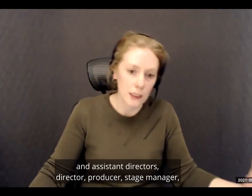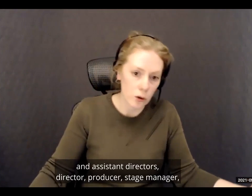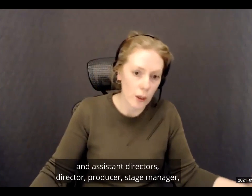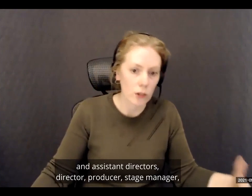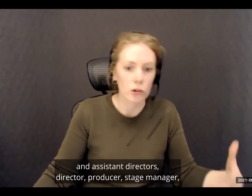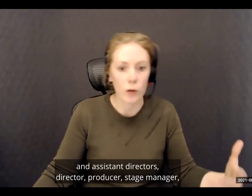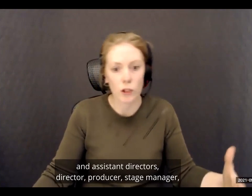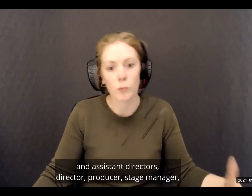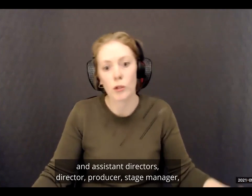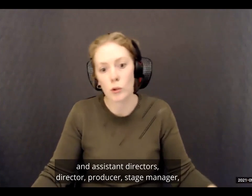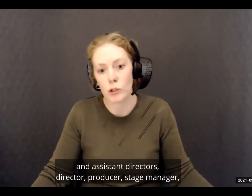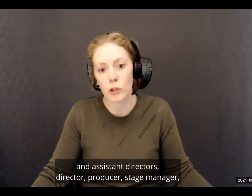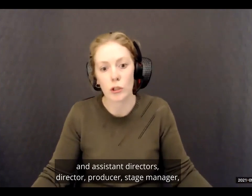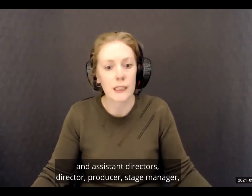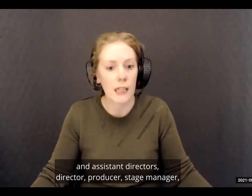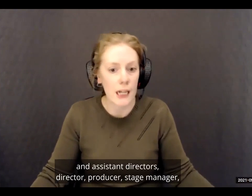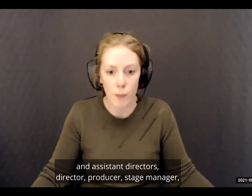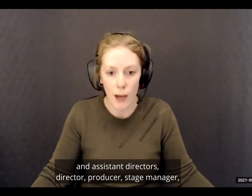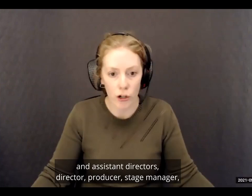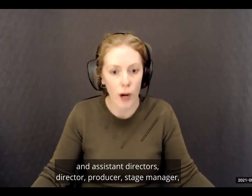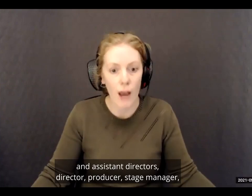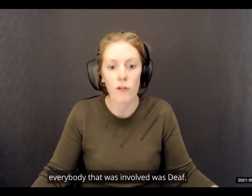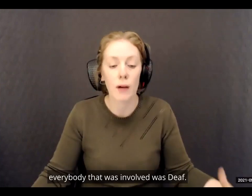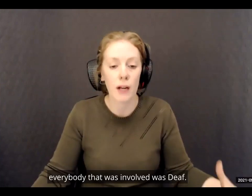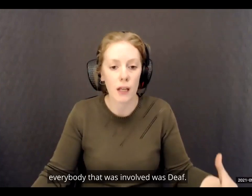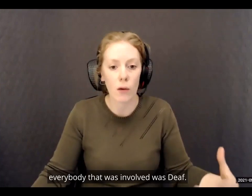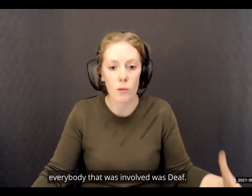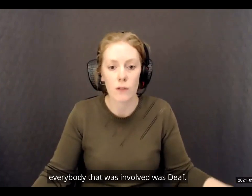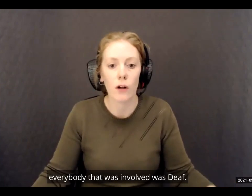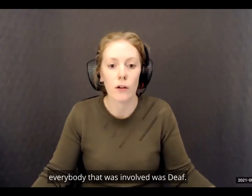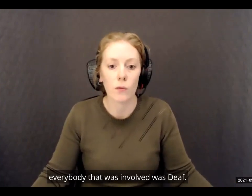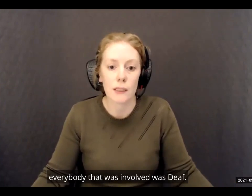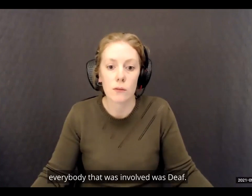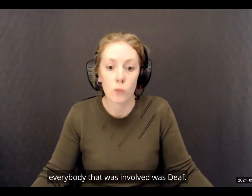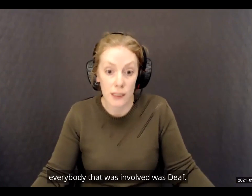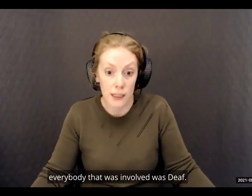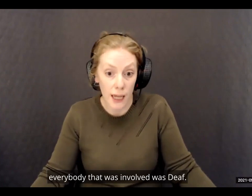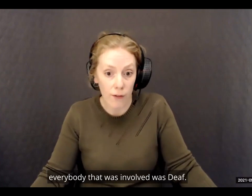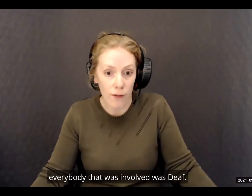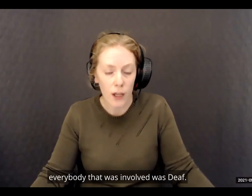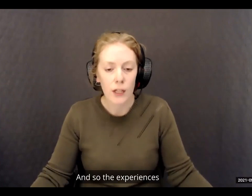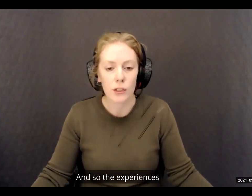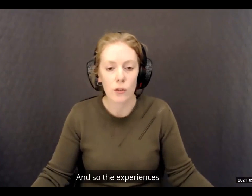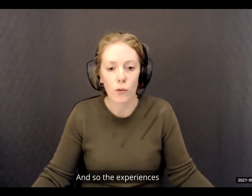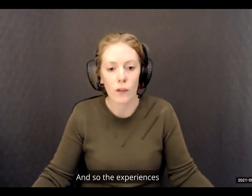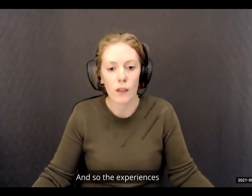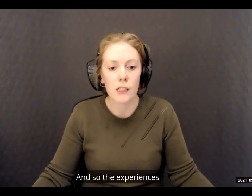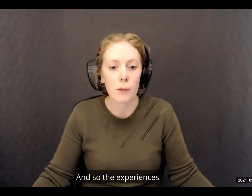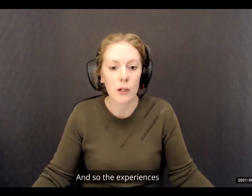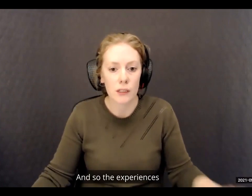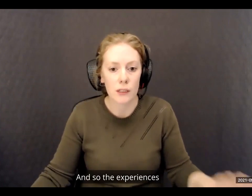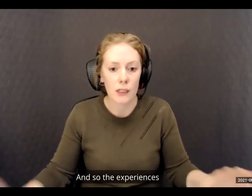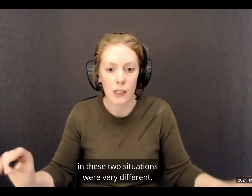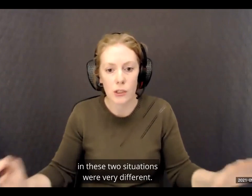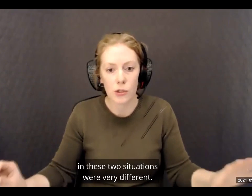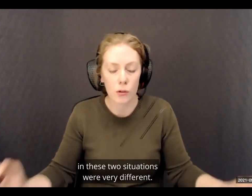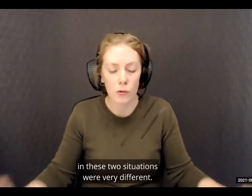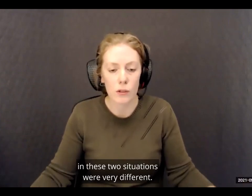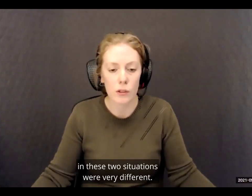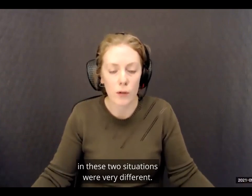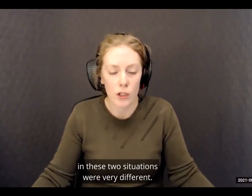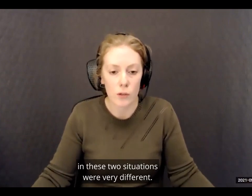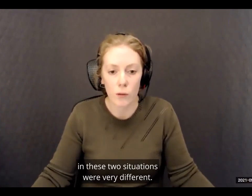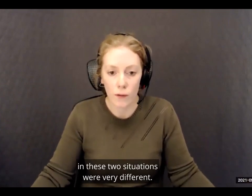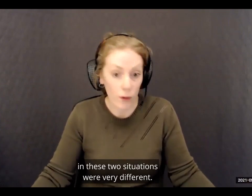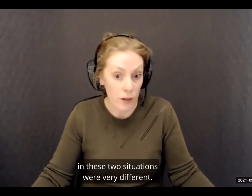you know, assistant directors, director, producer, stage manager, everybody that was involved was deaf. And so the experiences in these